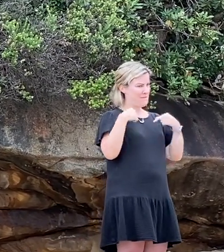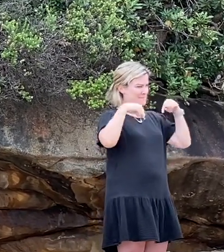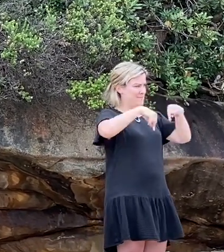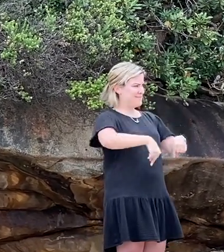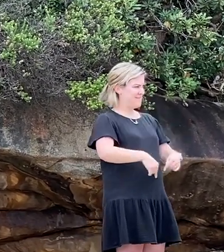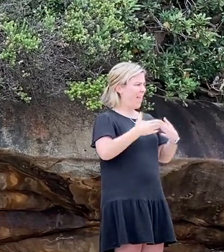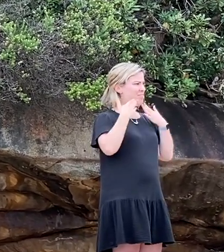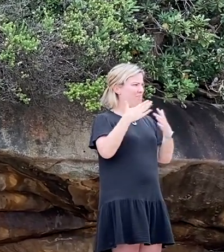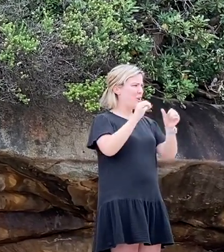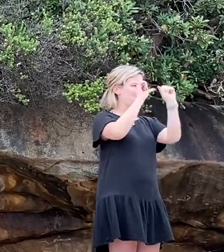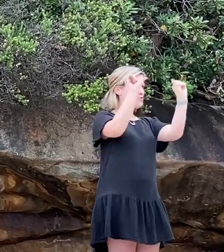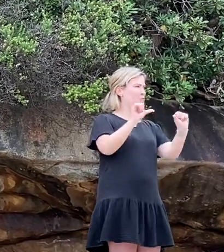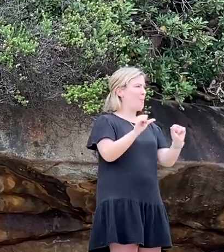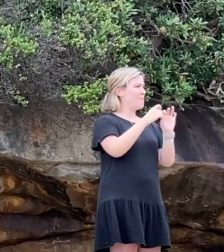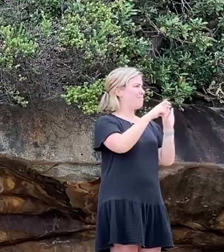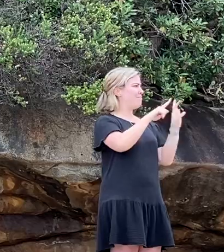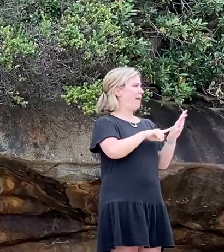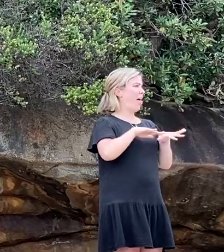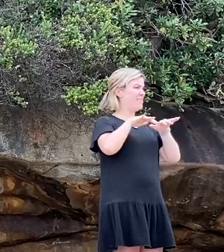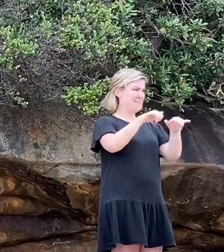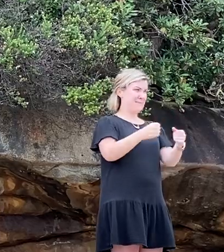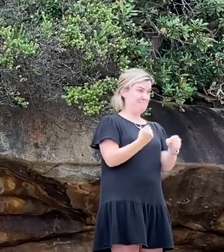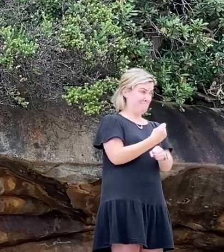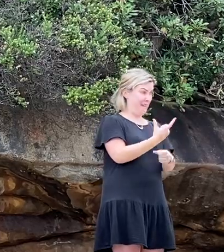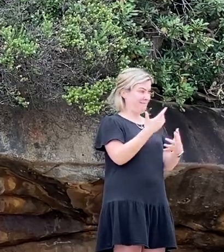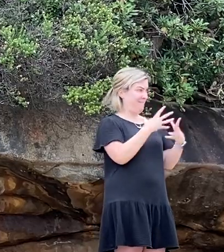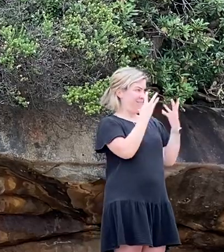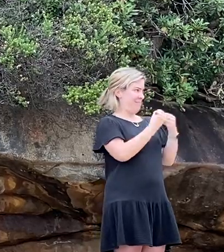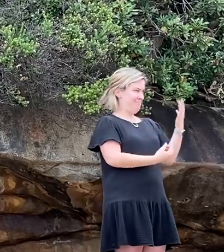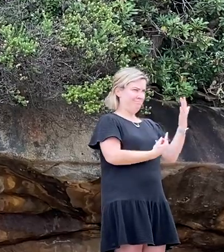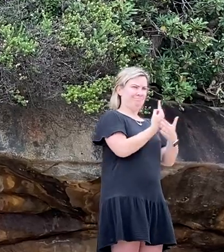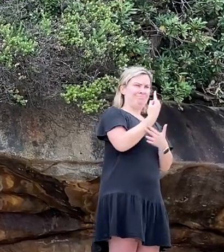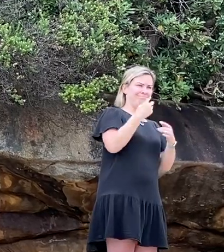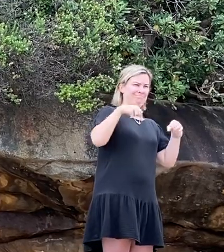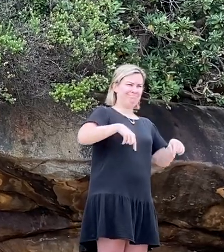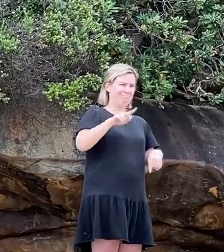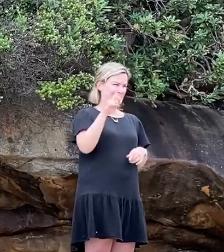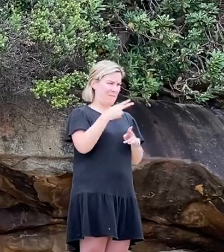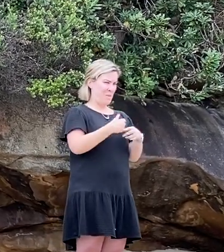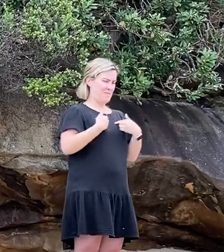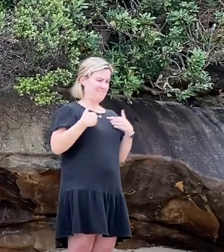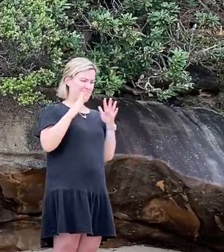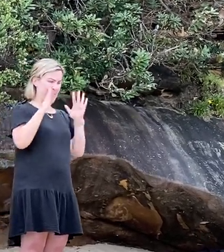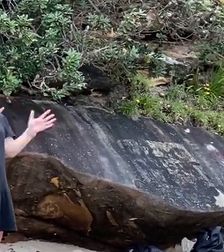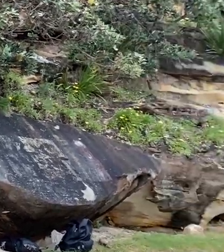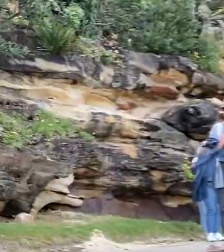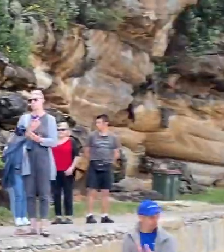thanks to Sculpture by the Sea for making this possible for me. It's great, thank you.